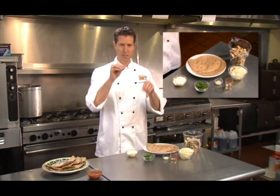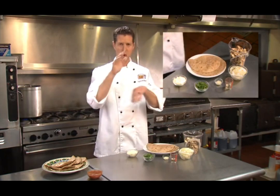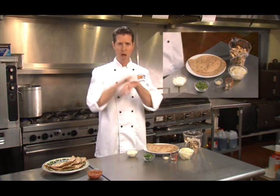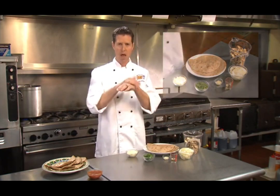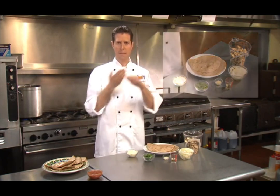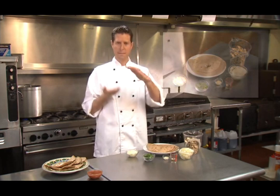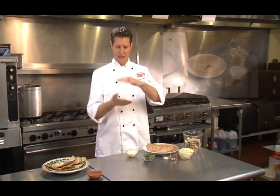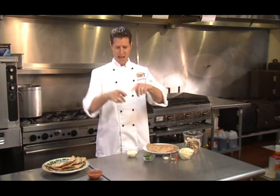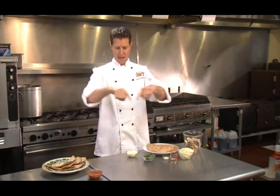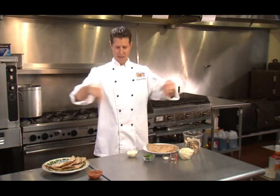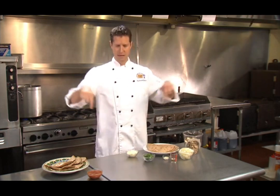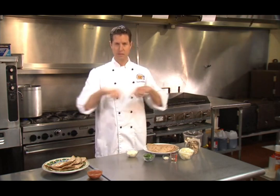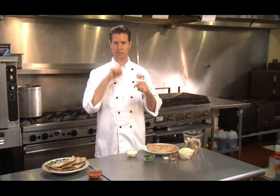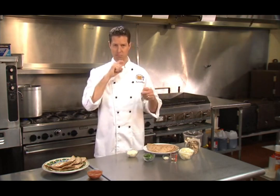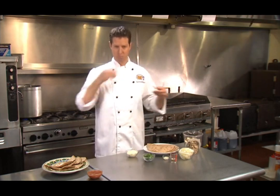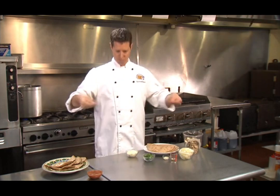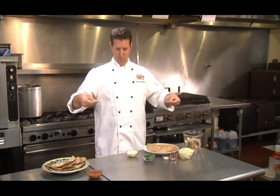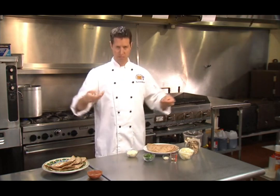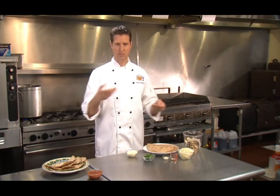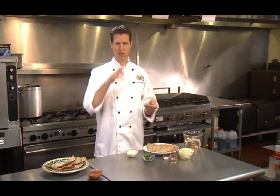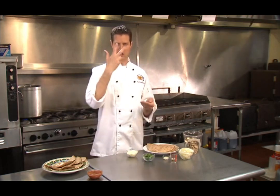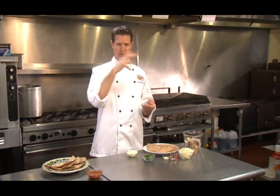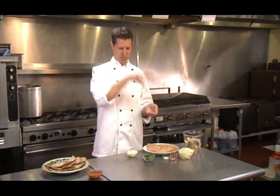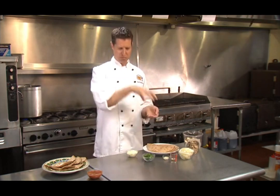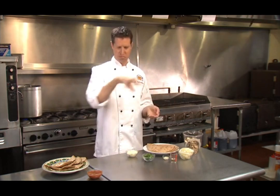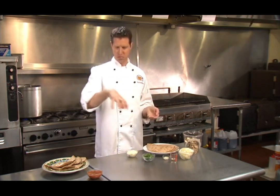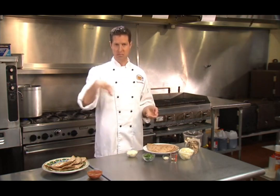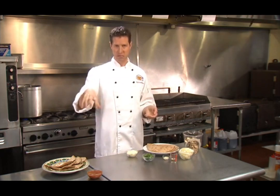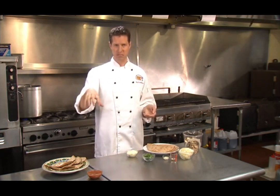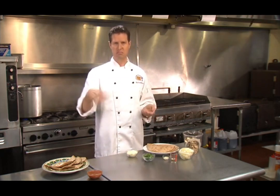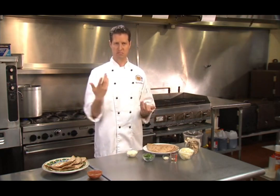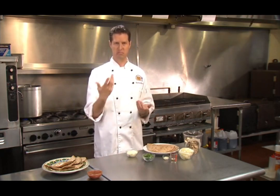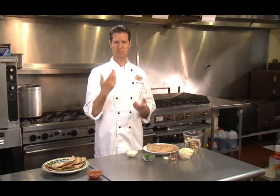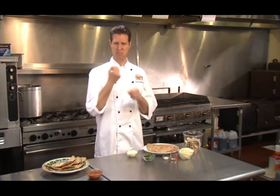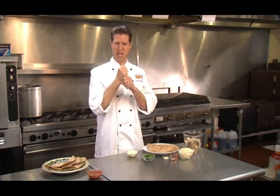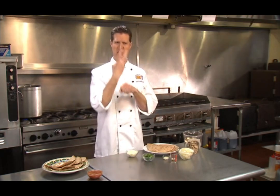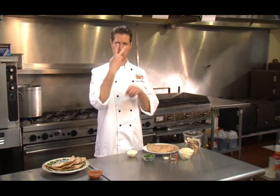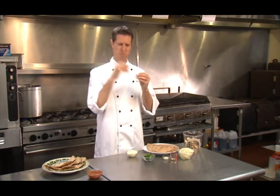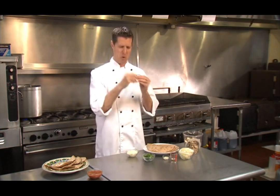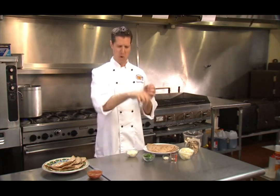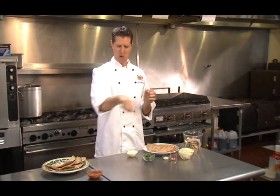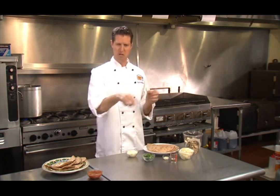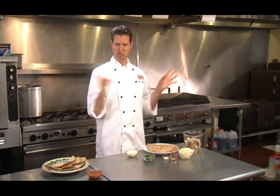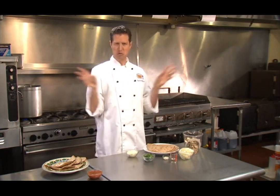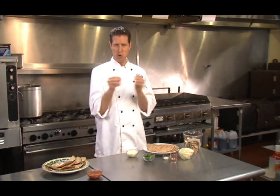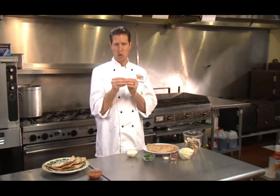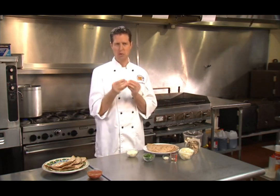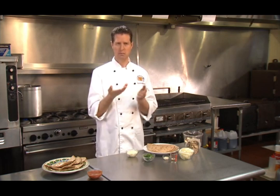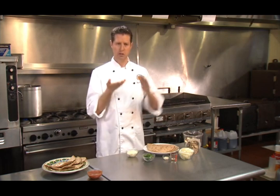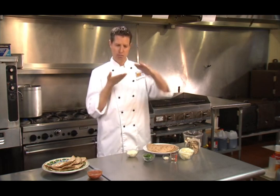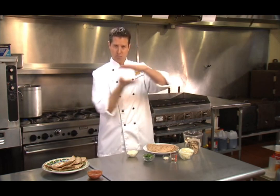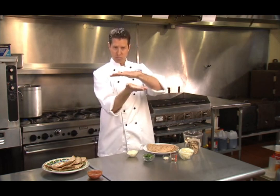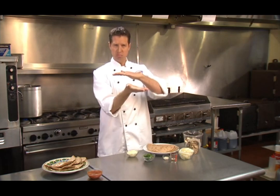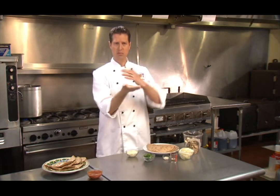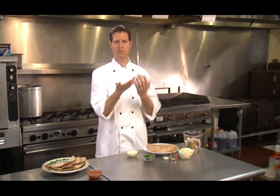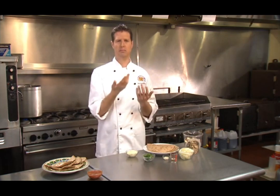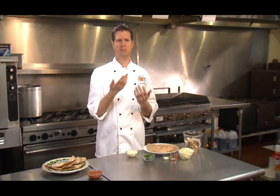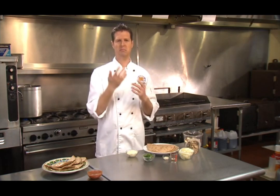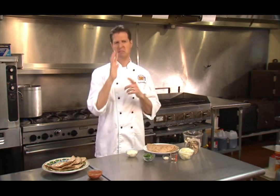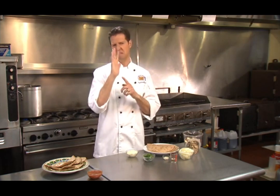Place on a baking sheet. Repeat 2 more times to make 3 quesadillas total. Bake